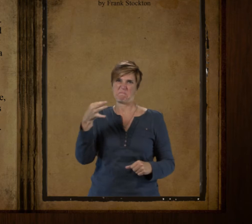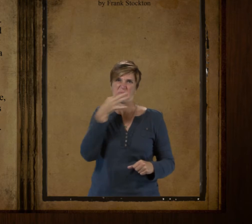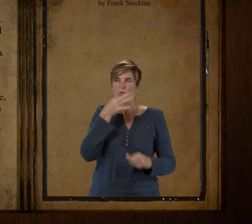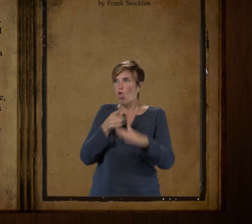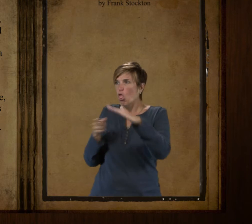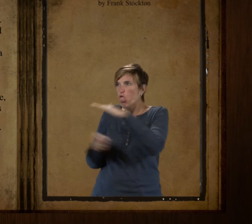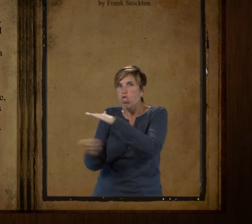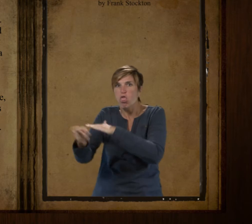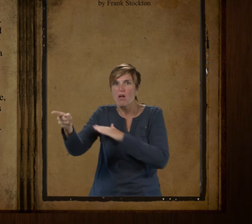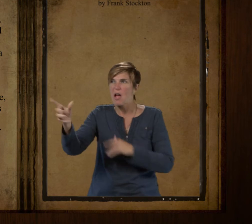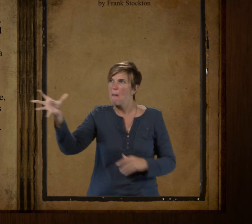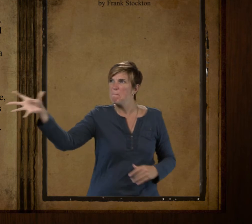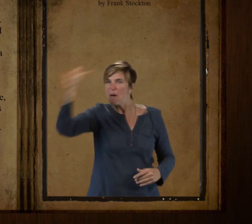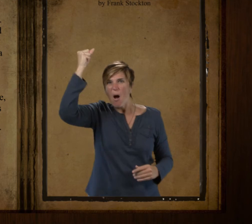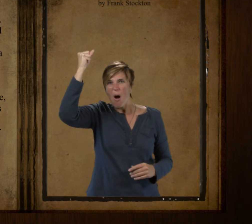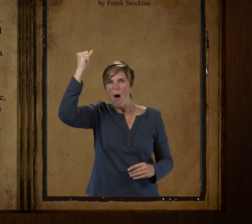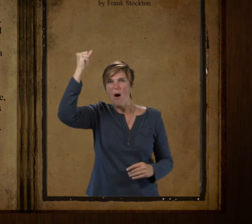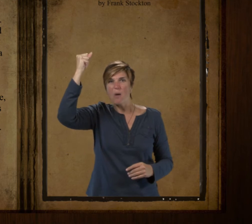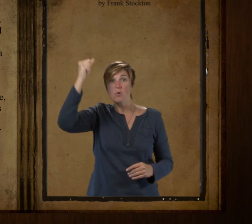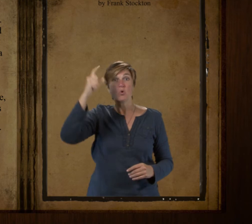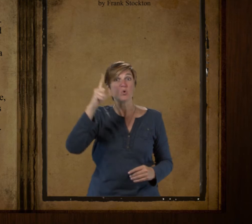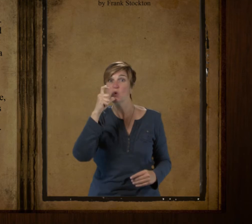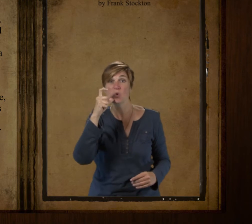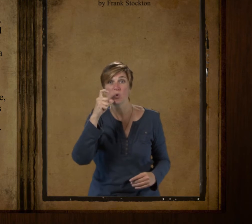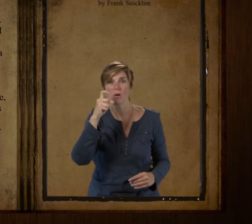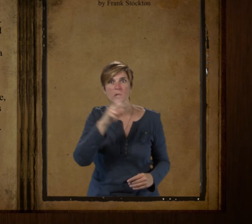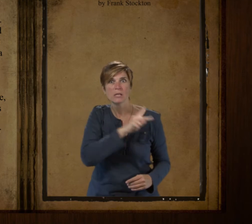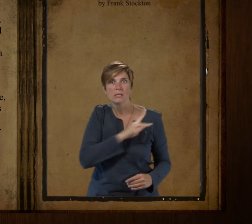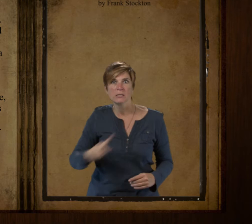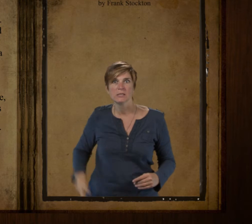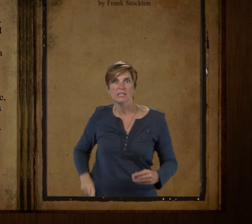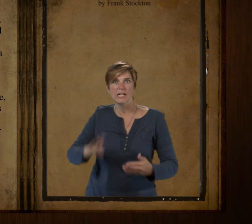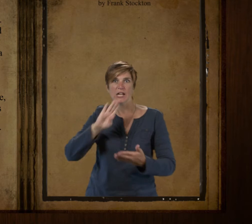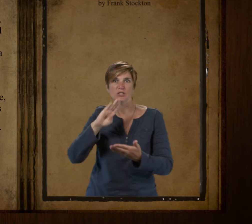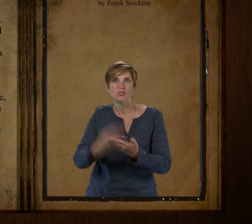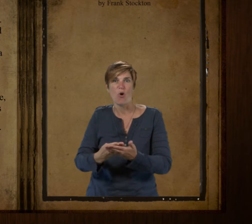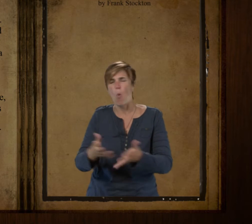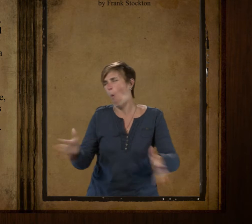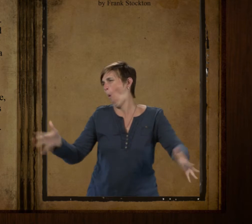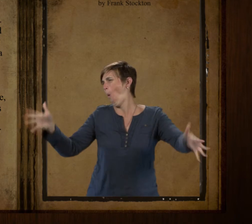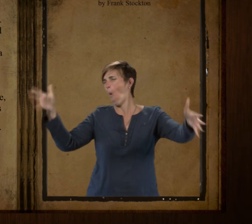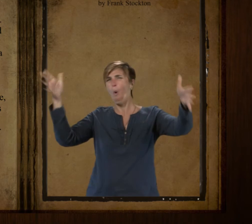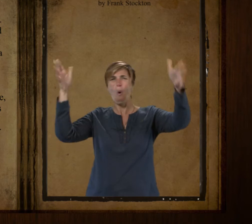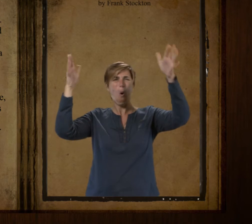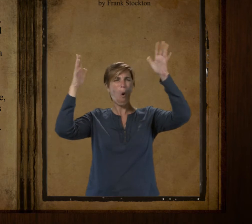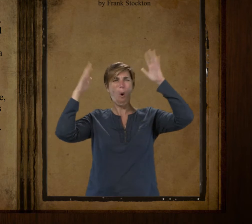king. In after years, such things became commonplace enough.